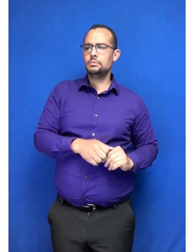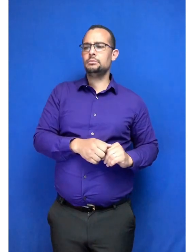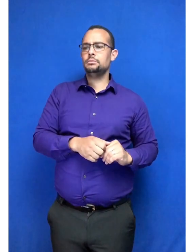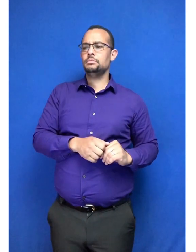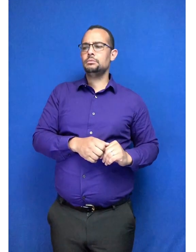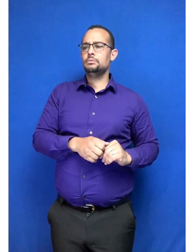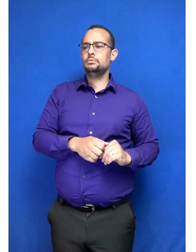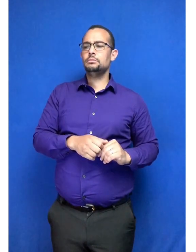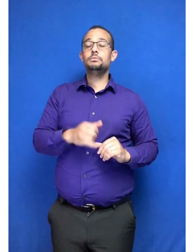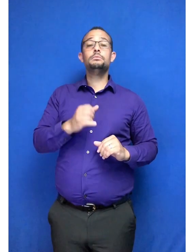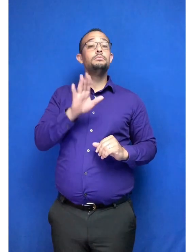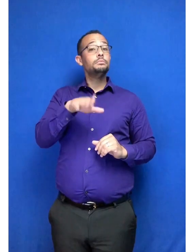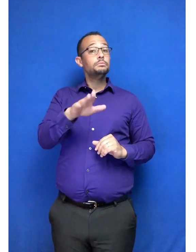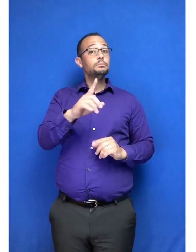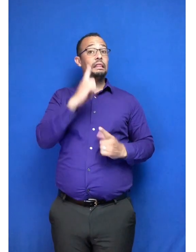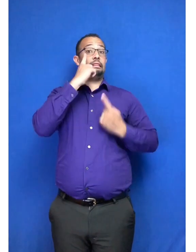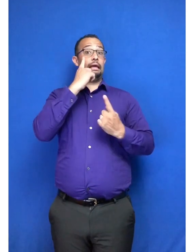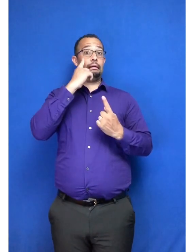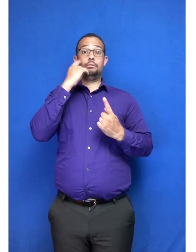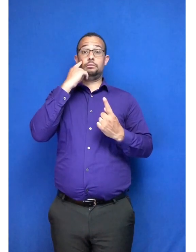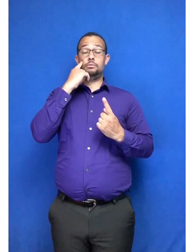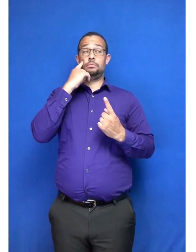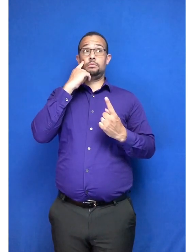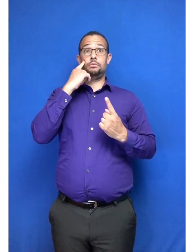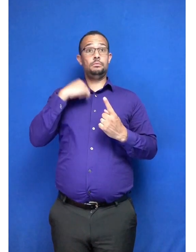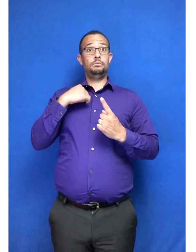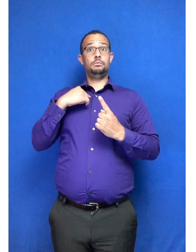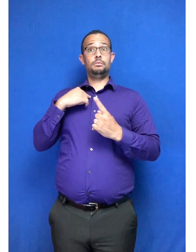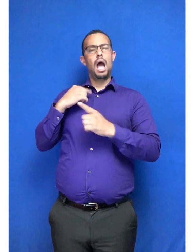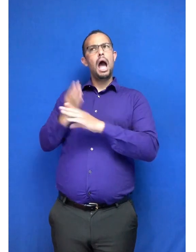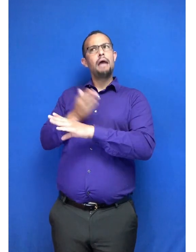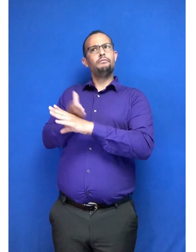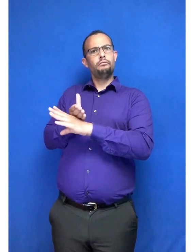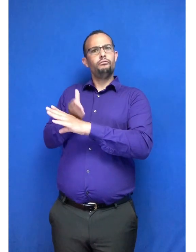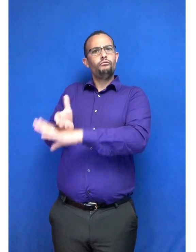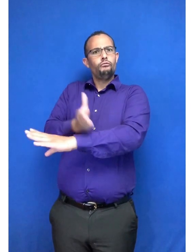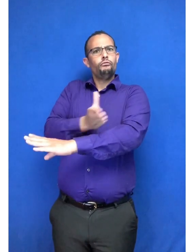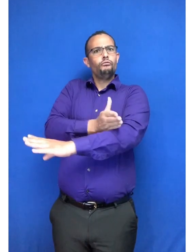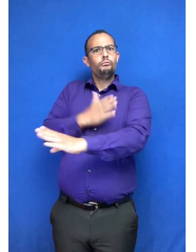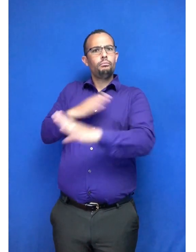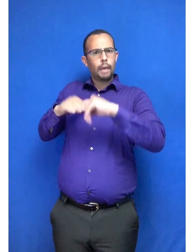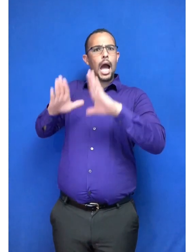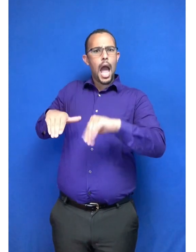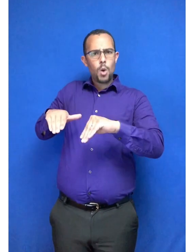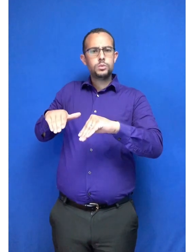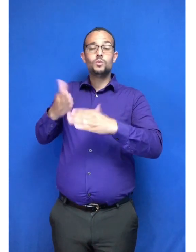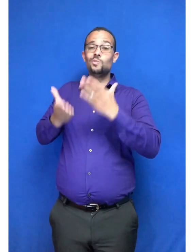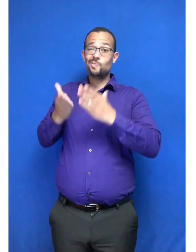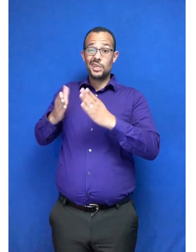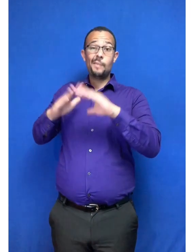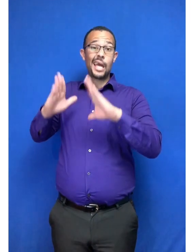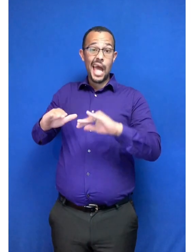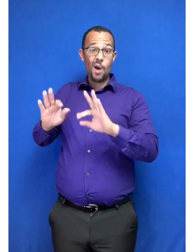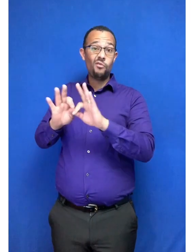Any work or upgrades done to the home? Did the value of your home change? If so, it's important to update your